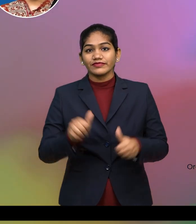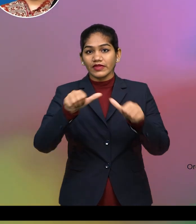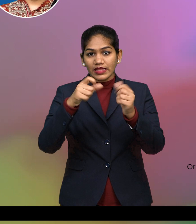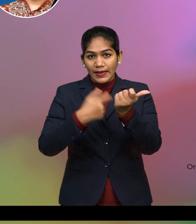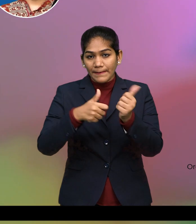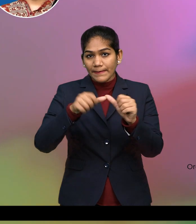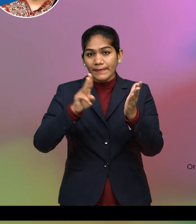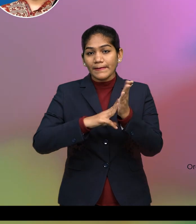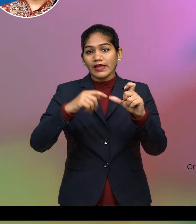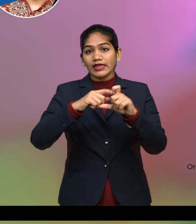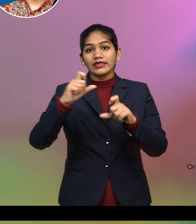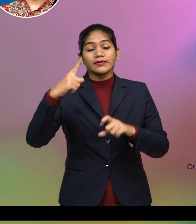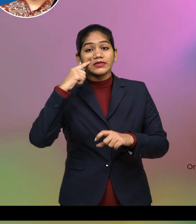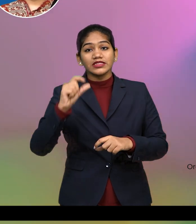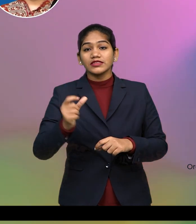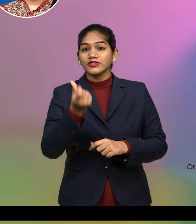paramecium